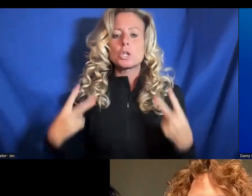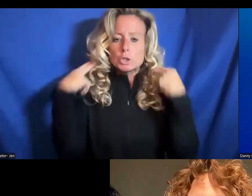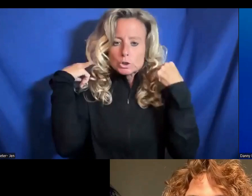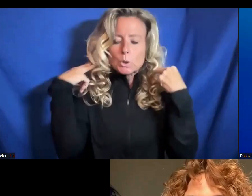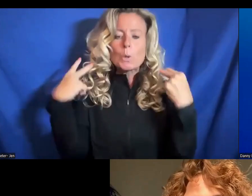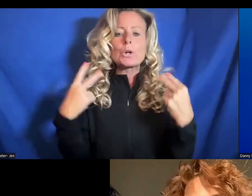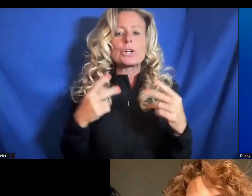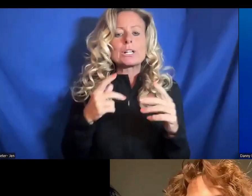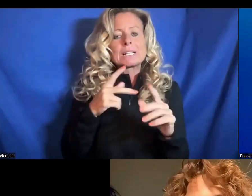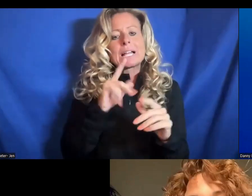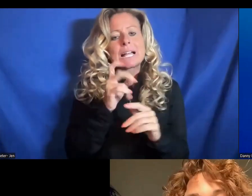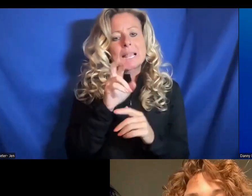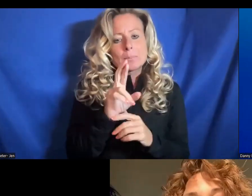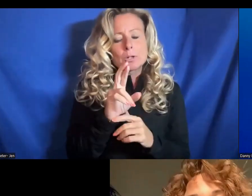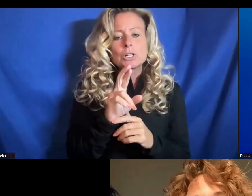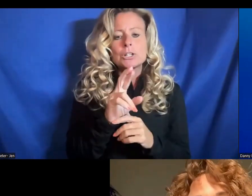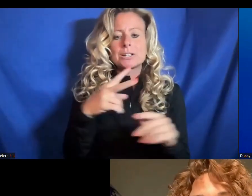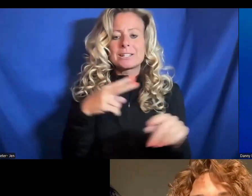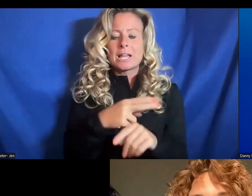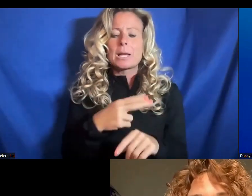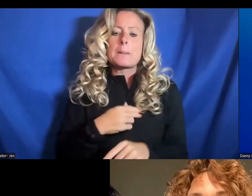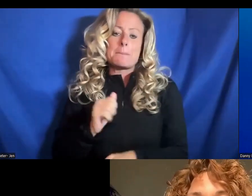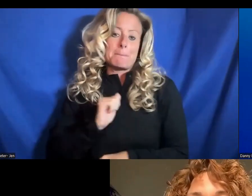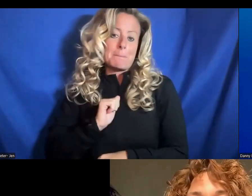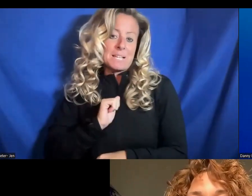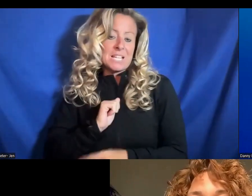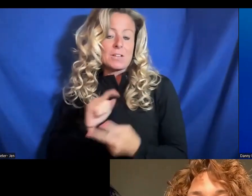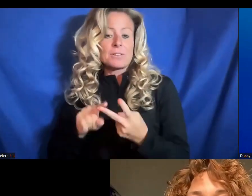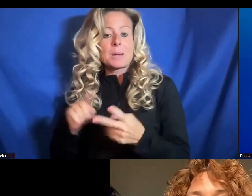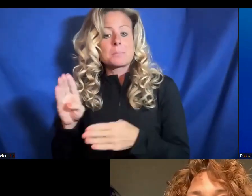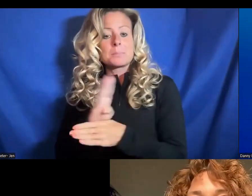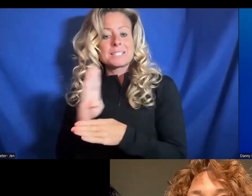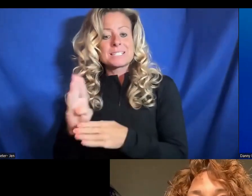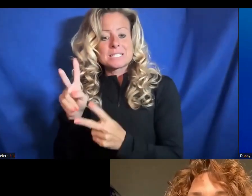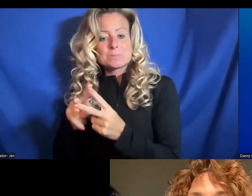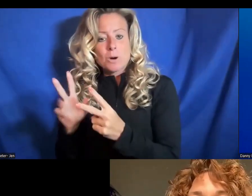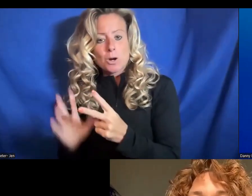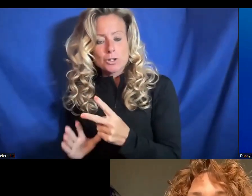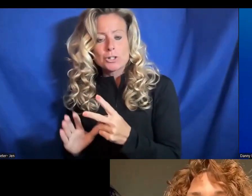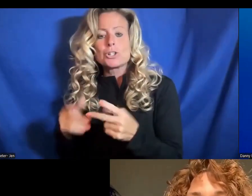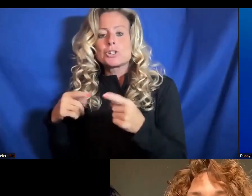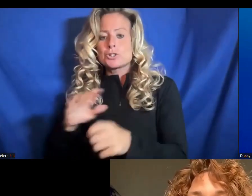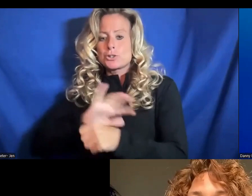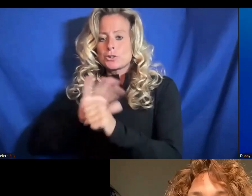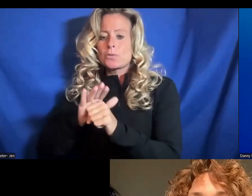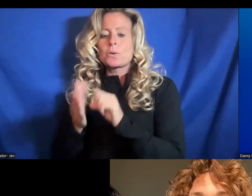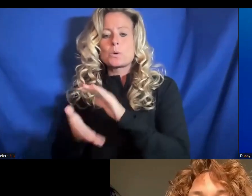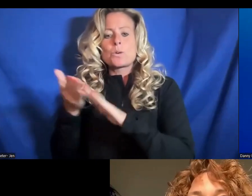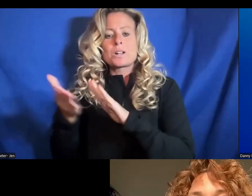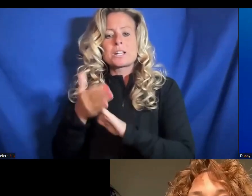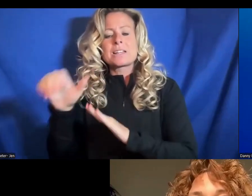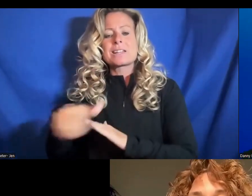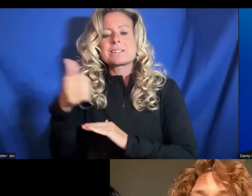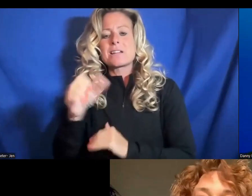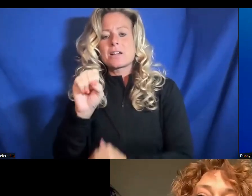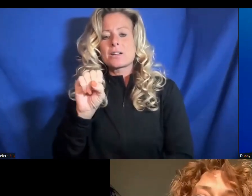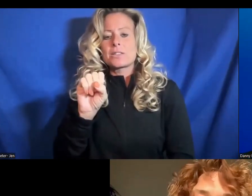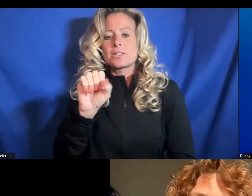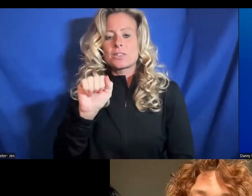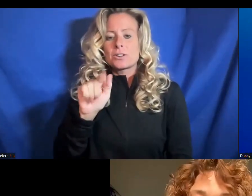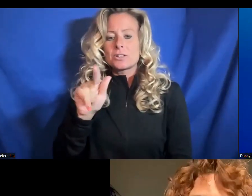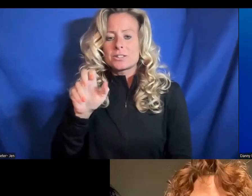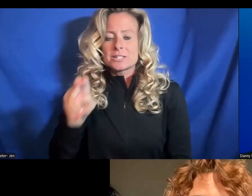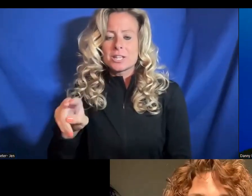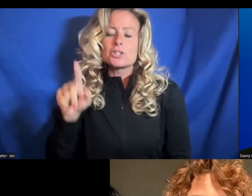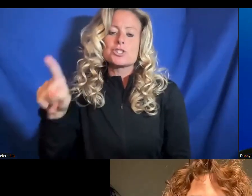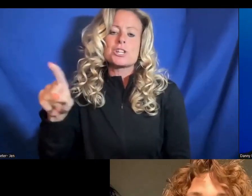that. During COVID, me and my business partner, we were running another salon, and she had to let go of